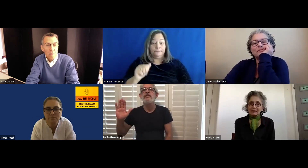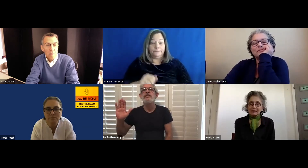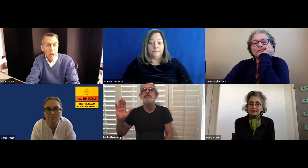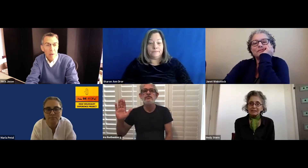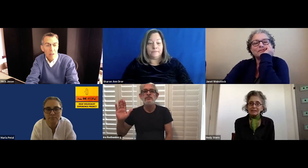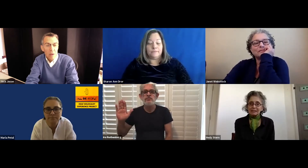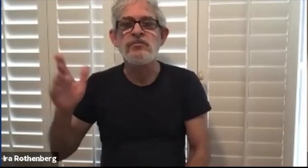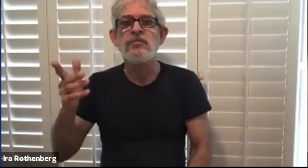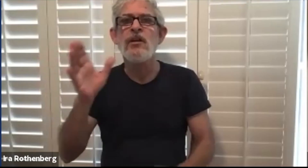Ira, do you have any idea?